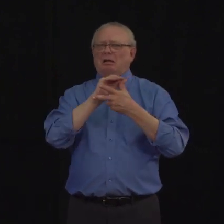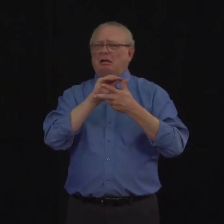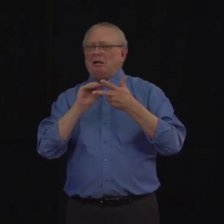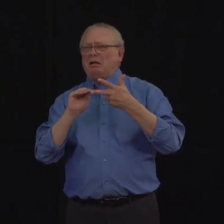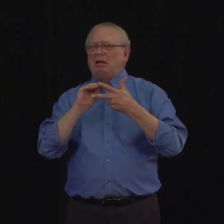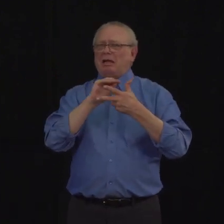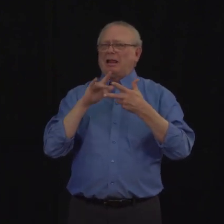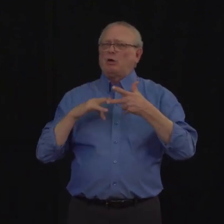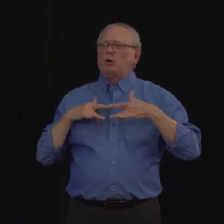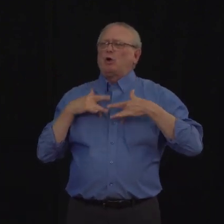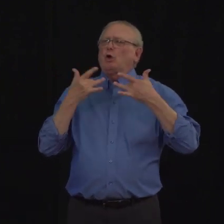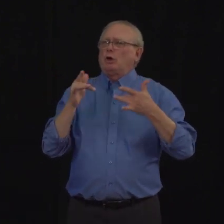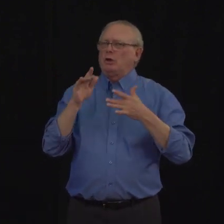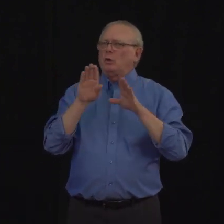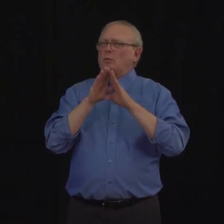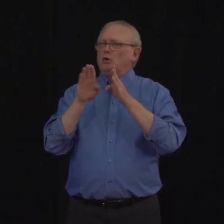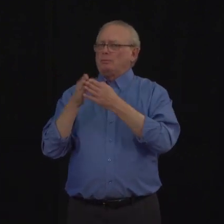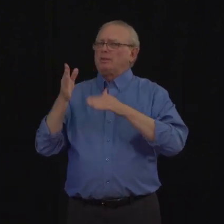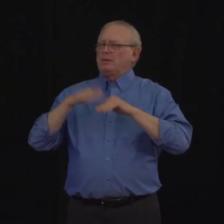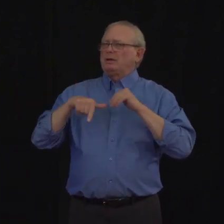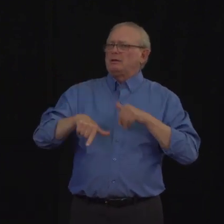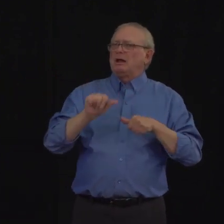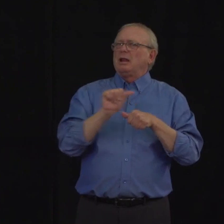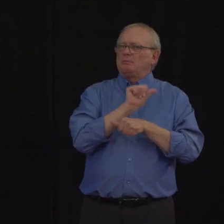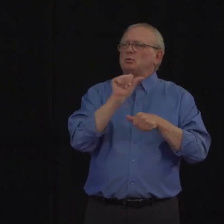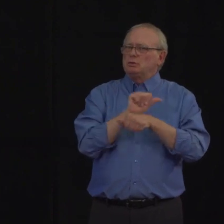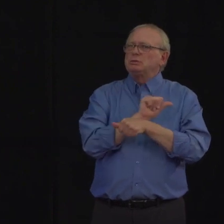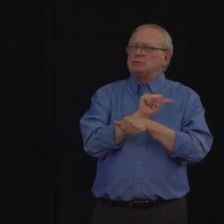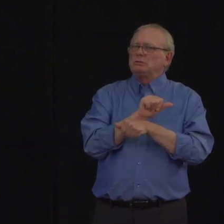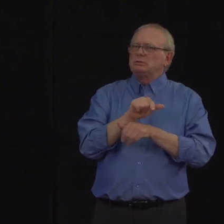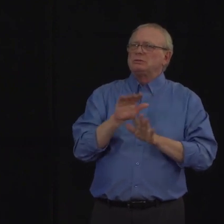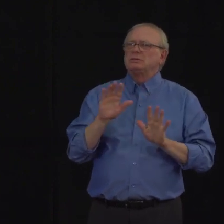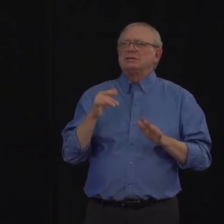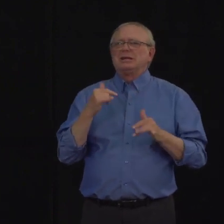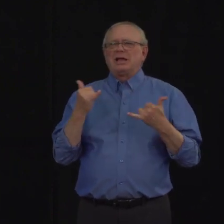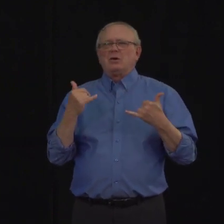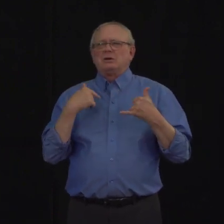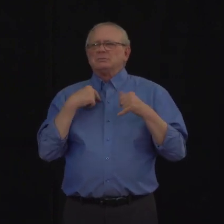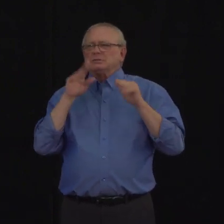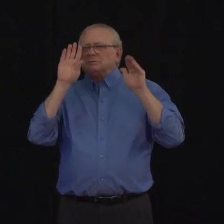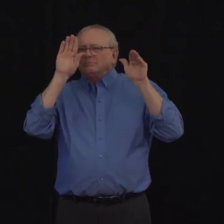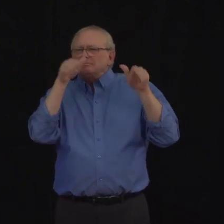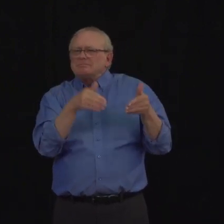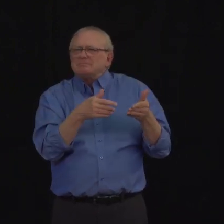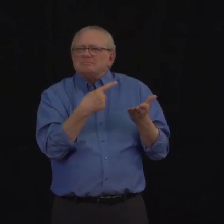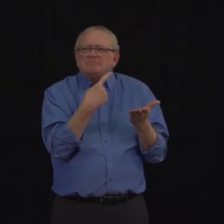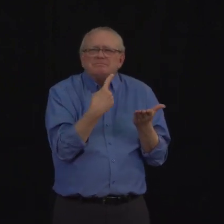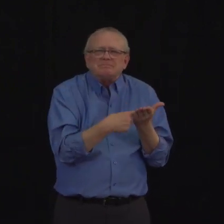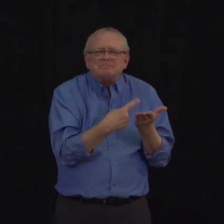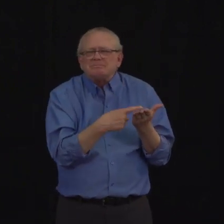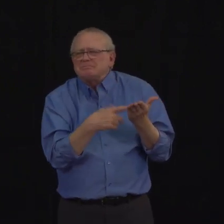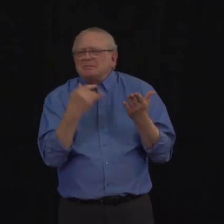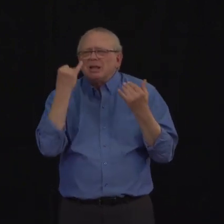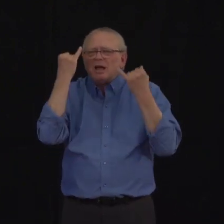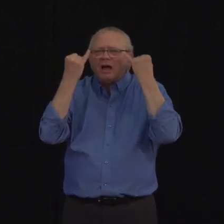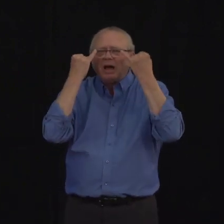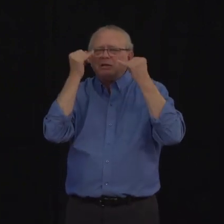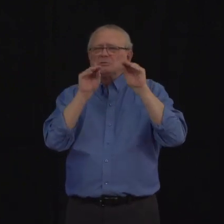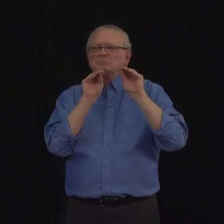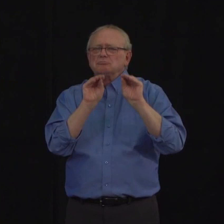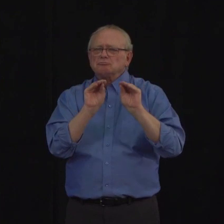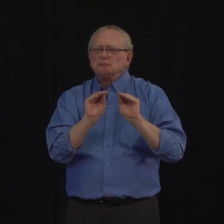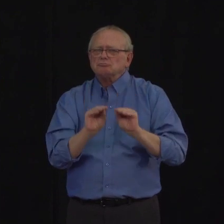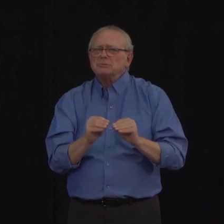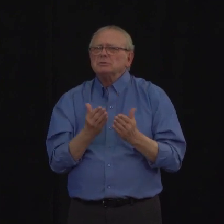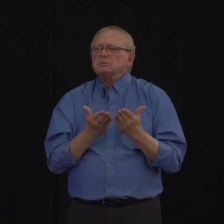we are looking to pull together a proposal to bring forward to our Emergency Management Cabinet Committee to have a discussion